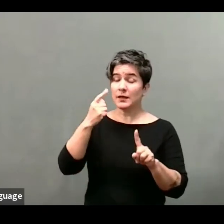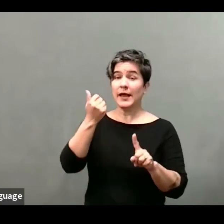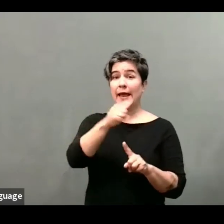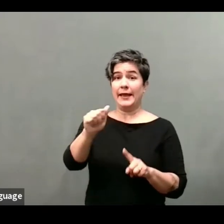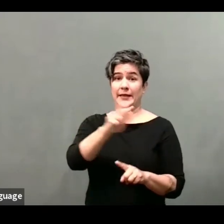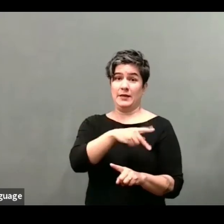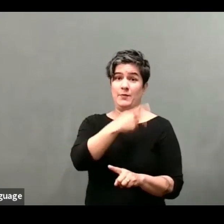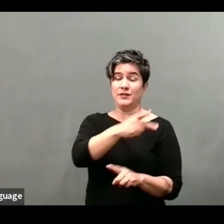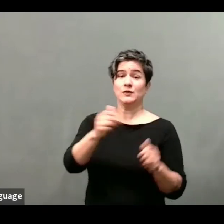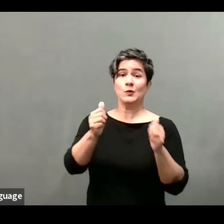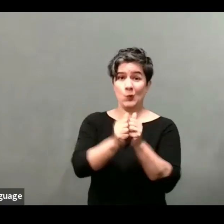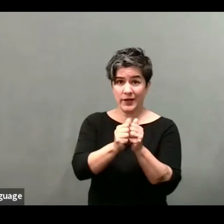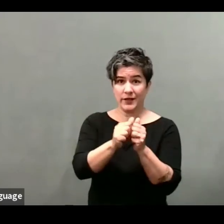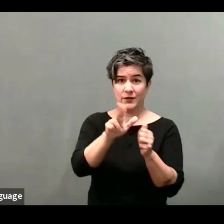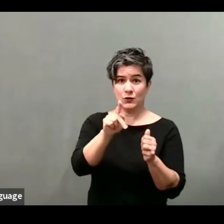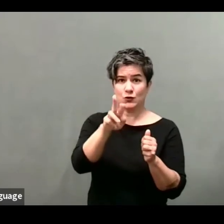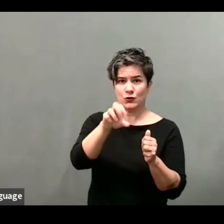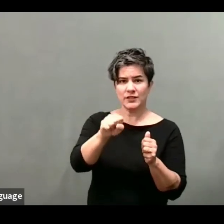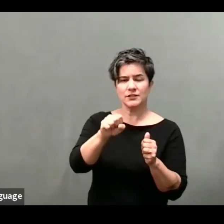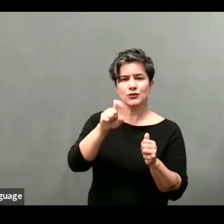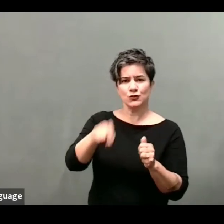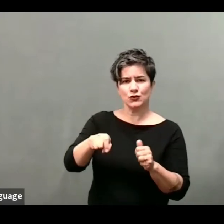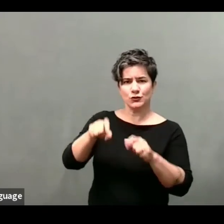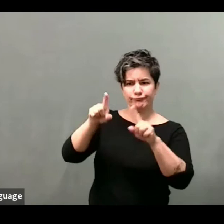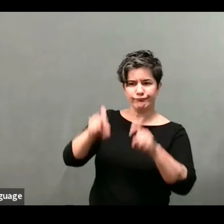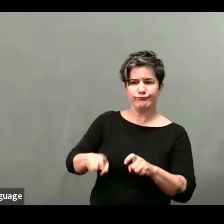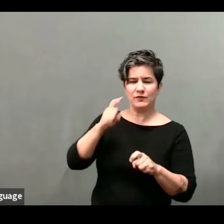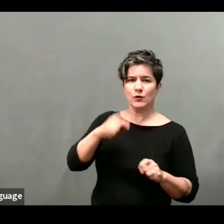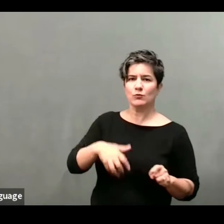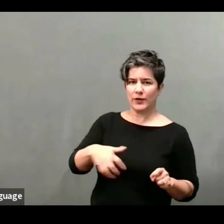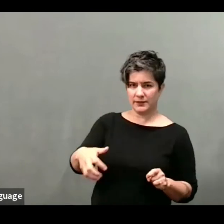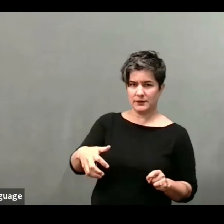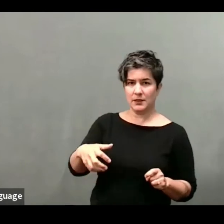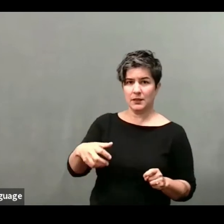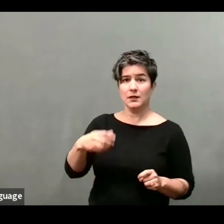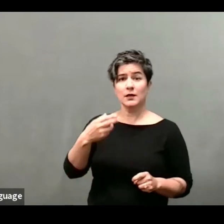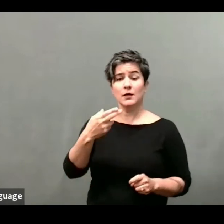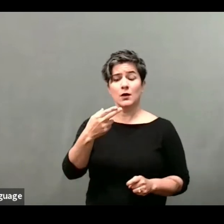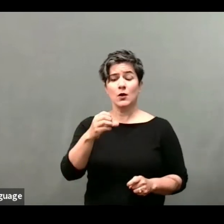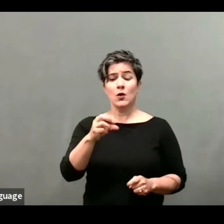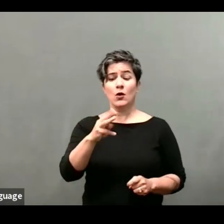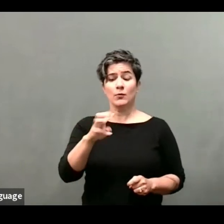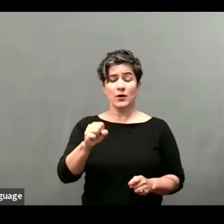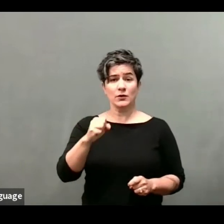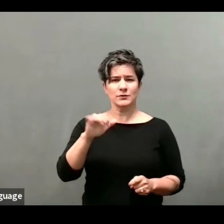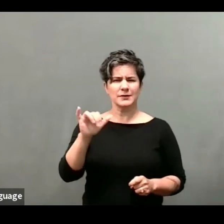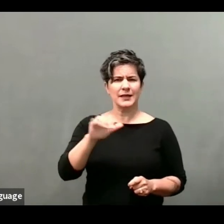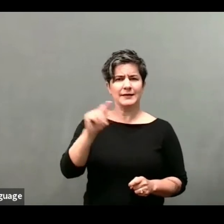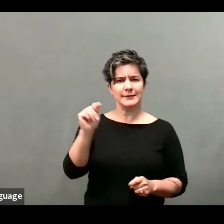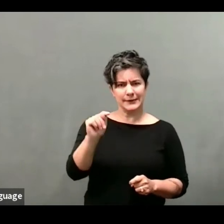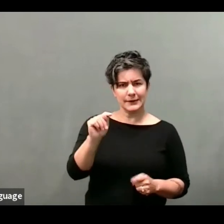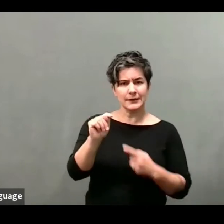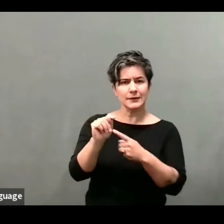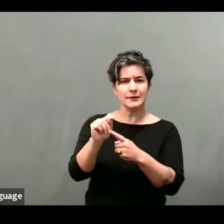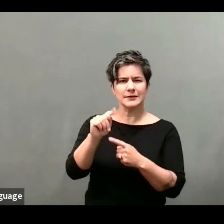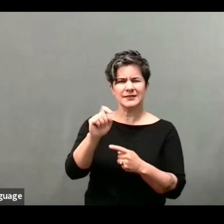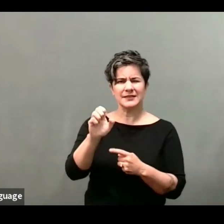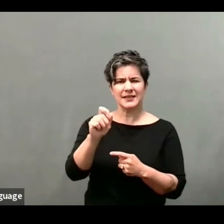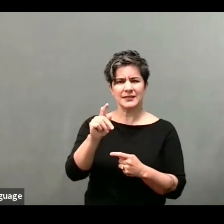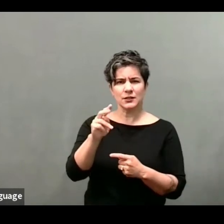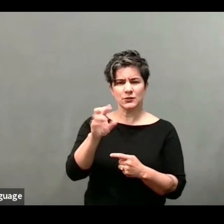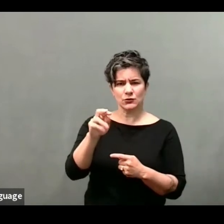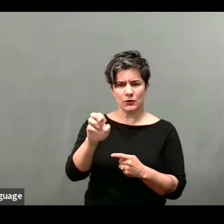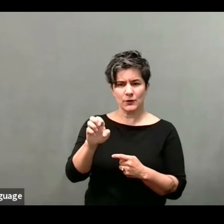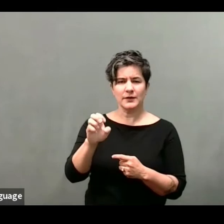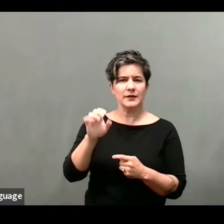absolutely be assessed for pregnancy risk because hormones like testosterone or other things do not count